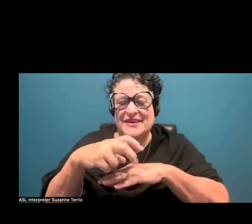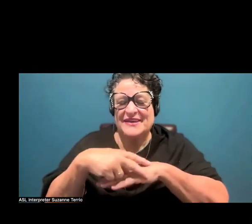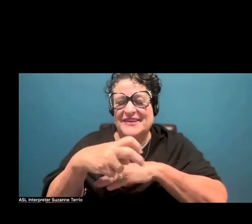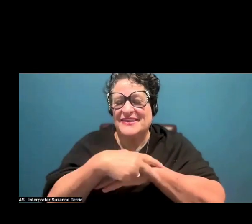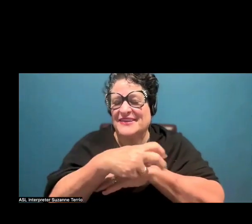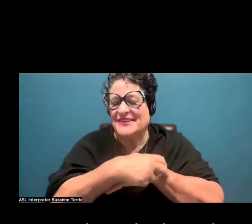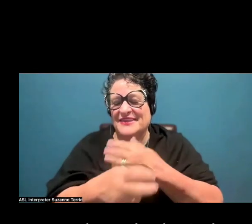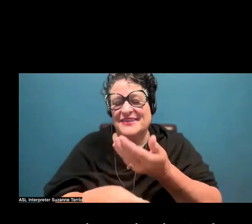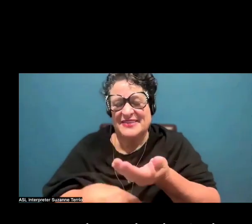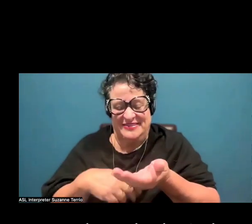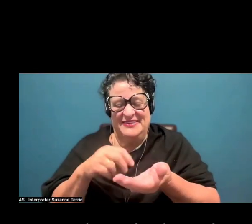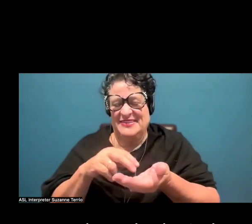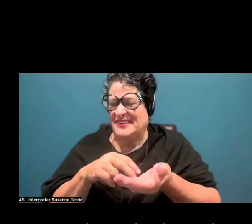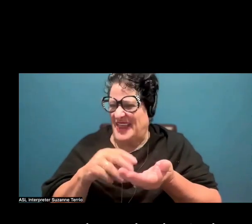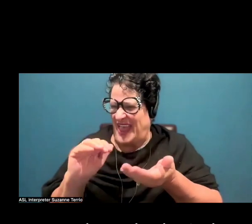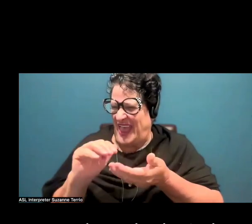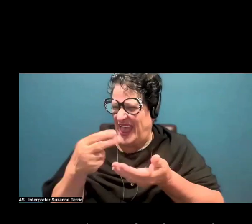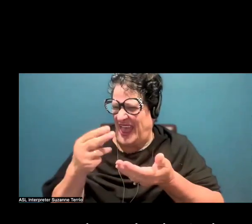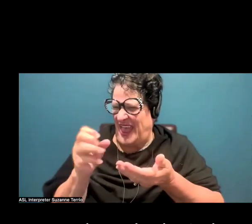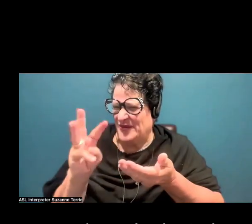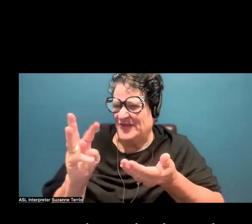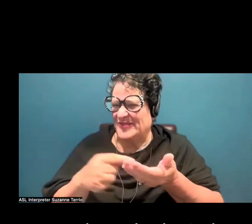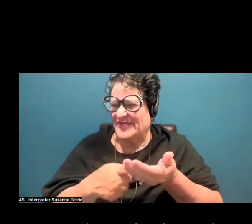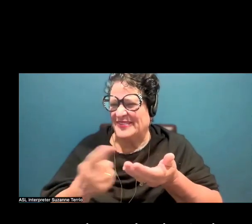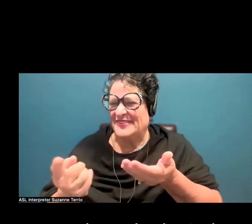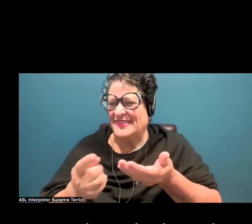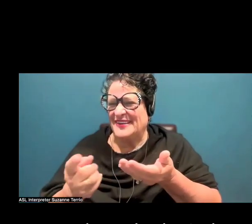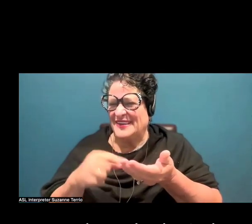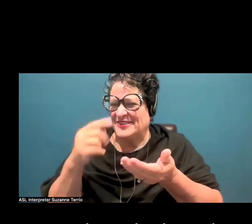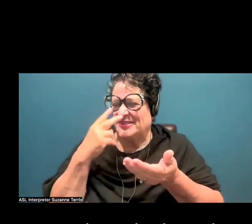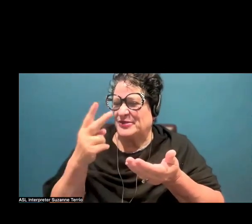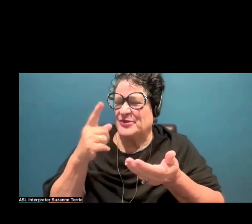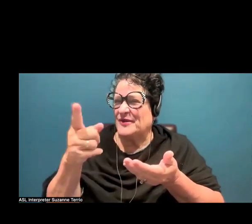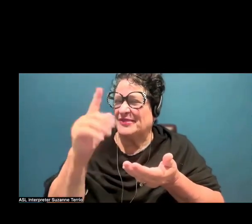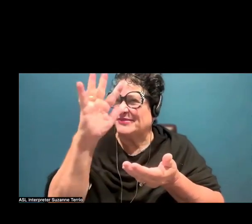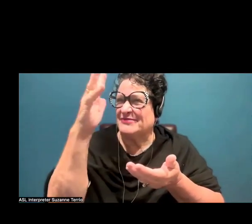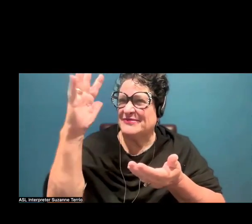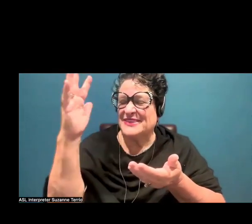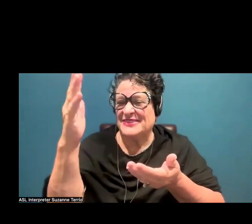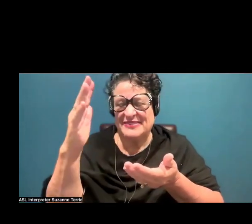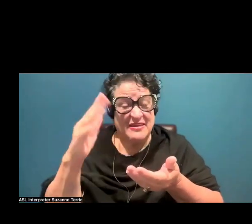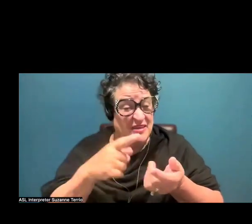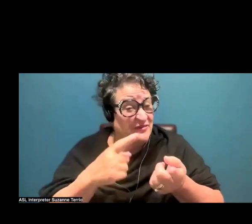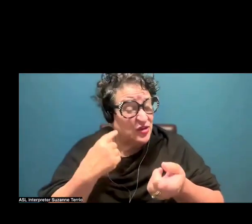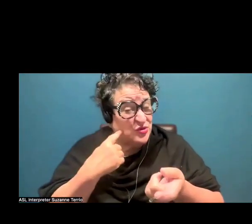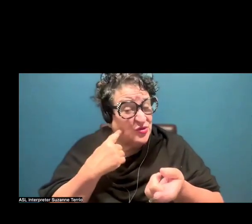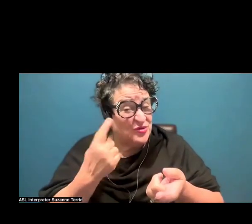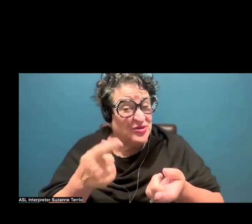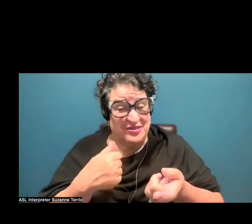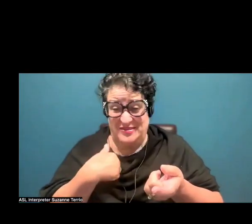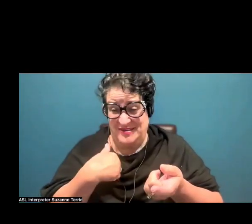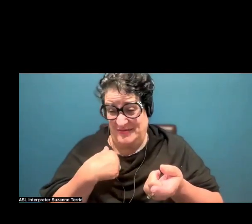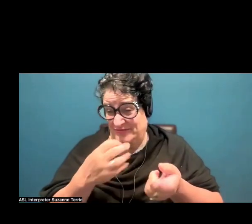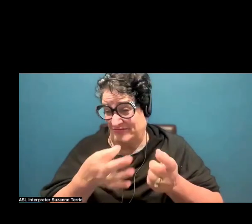hand. How? She asked, staring up into the canopy of mechanically fluttering leaves. Haven't you heard? Nitsos replied. I'm very